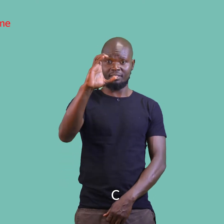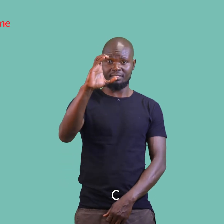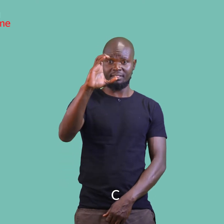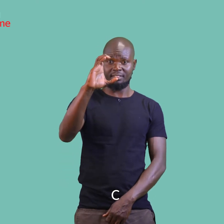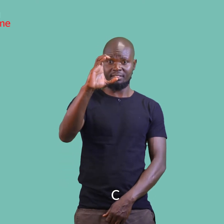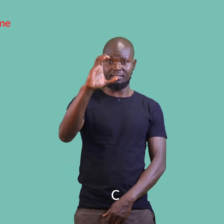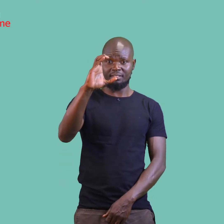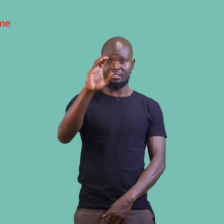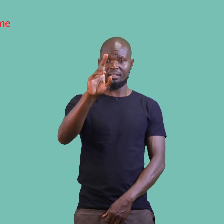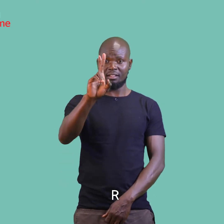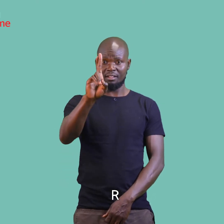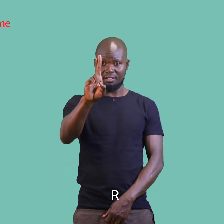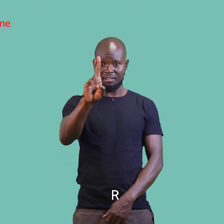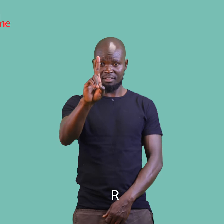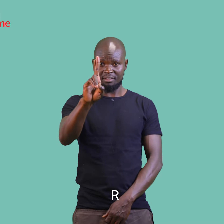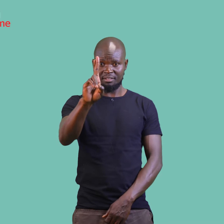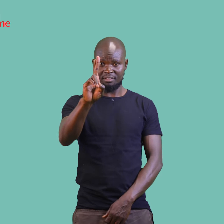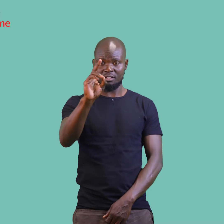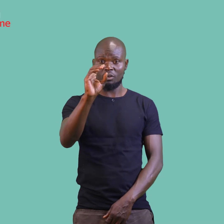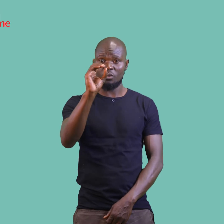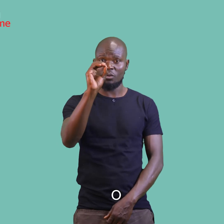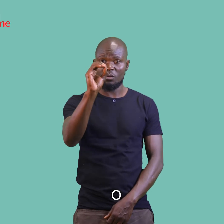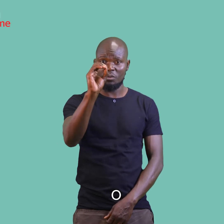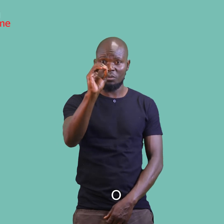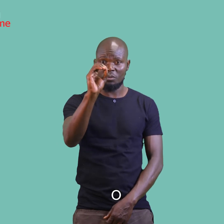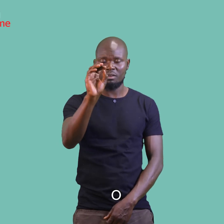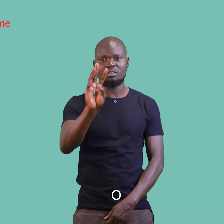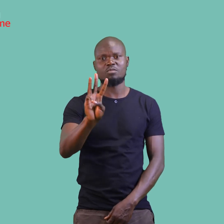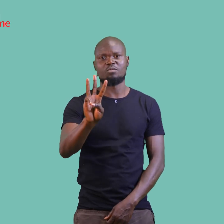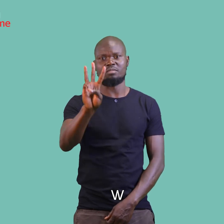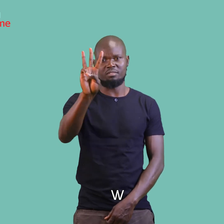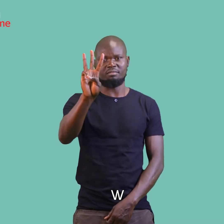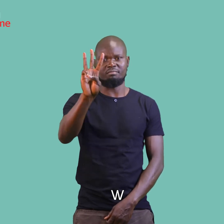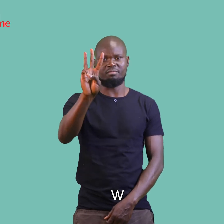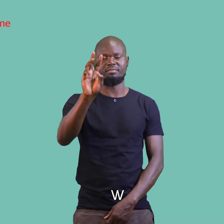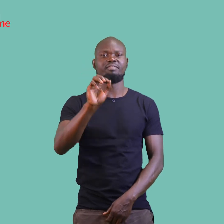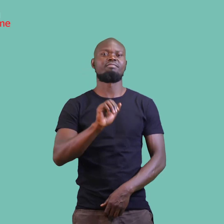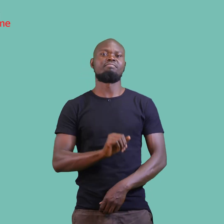C R O W.